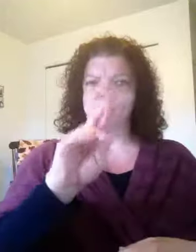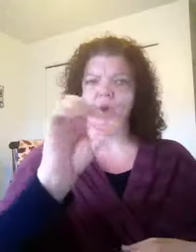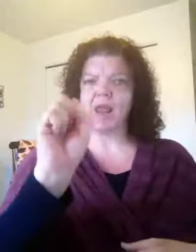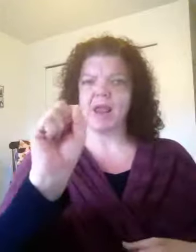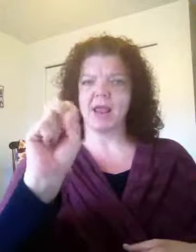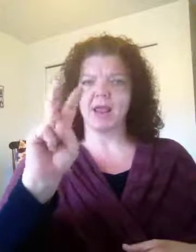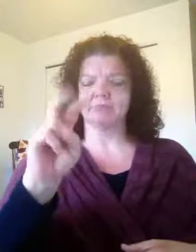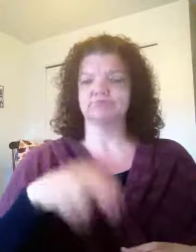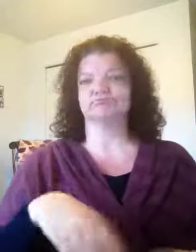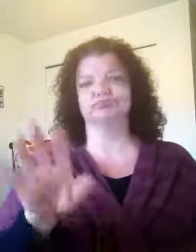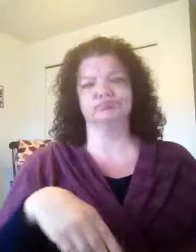Braden.